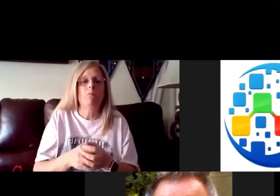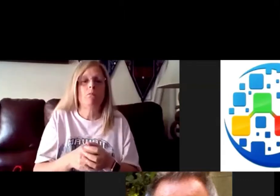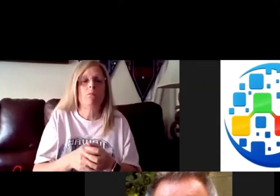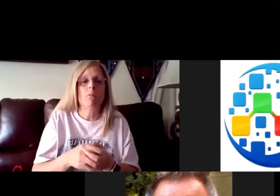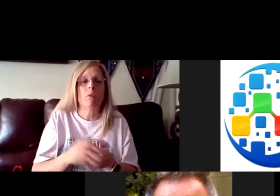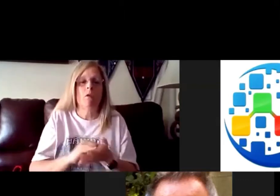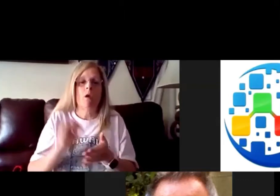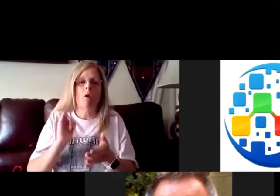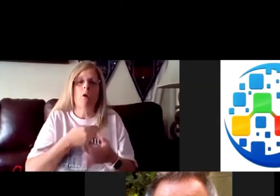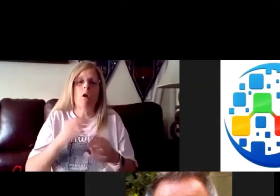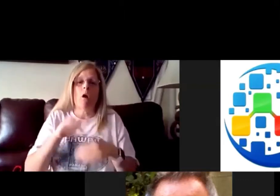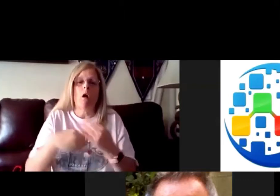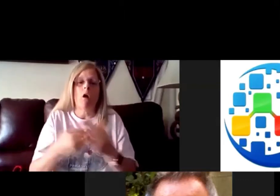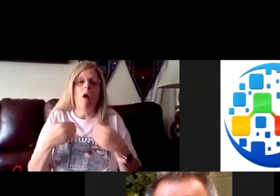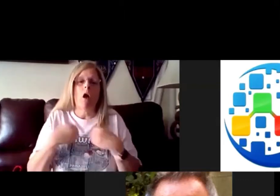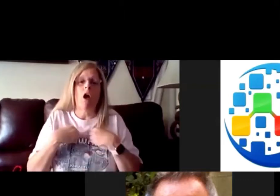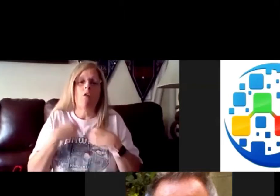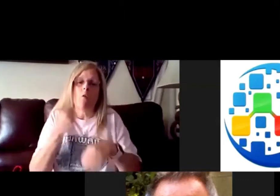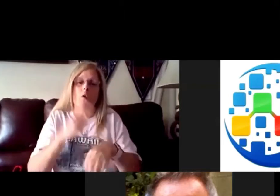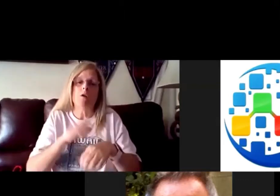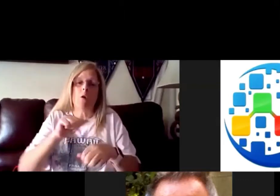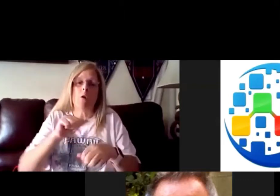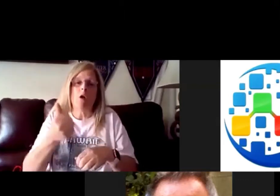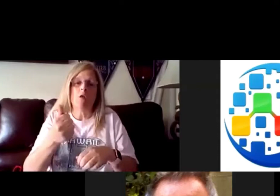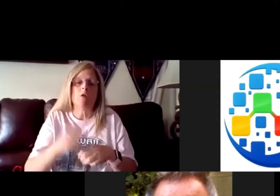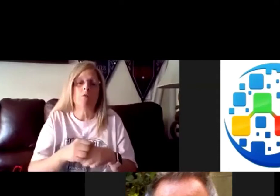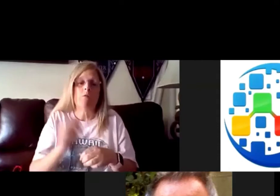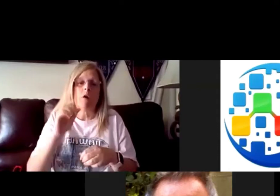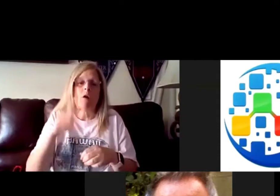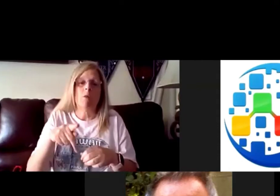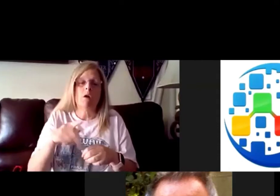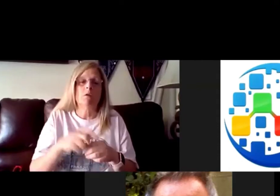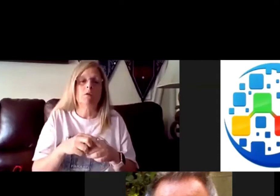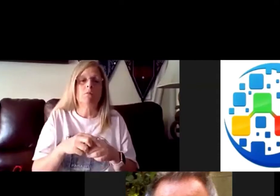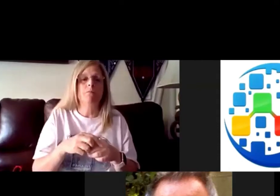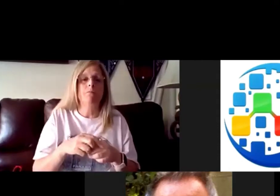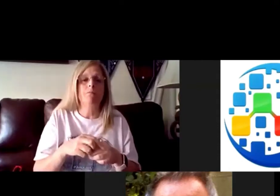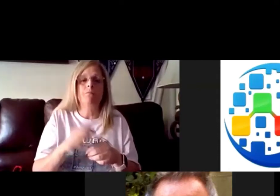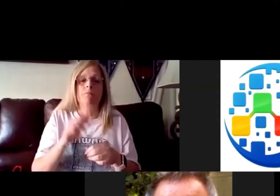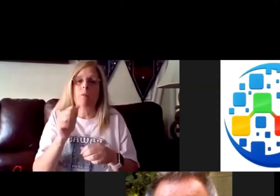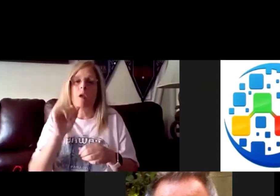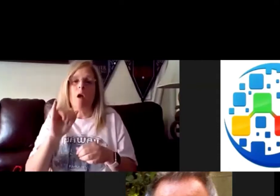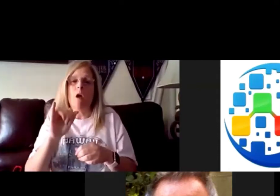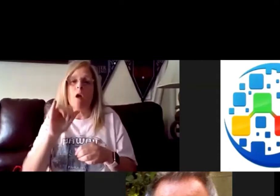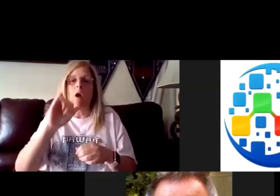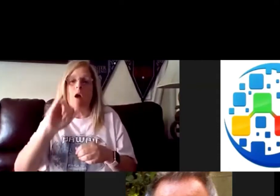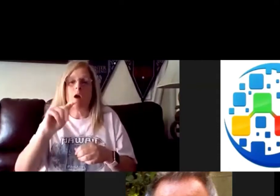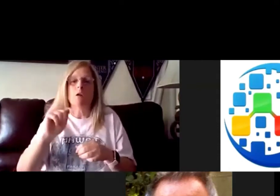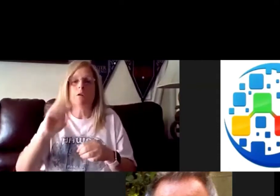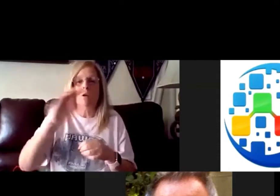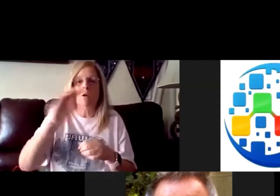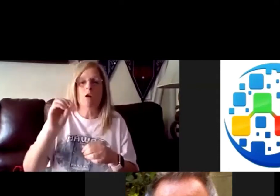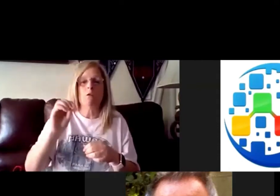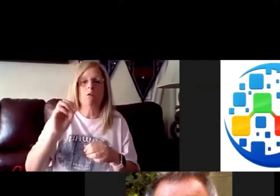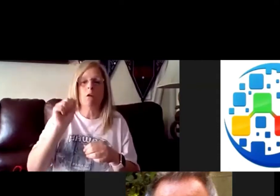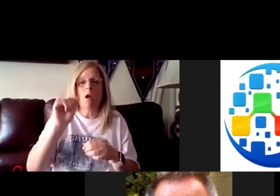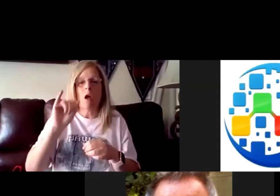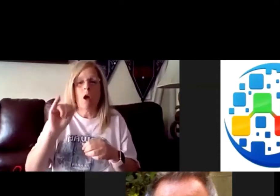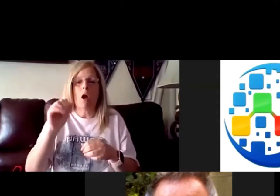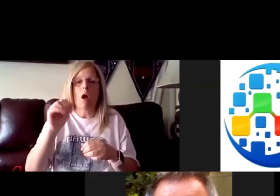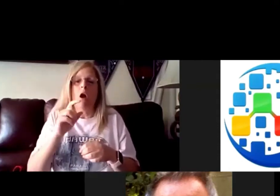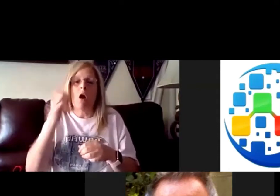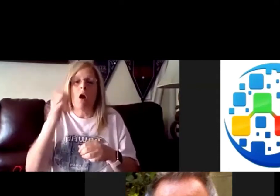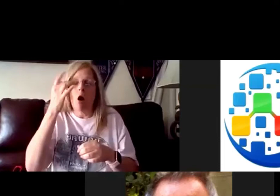all have at one time or another. Onpassive is an AI IT company. AI is artificial